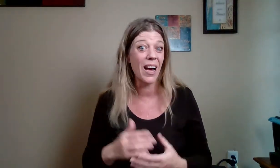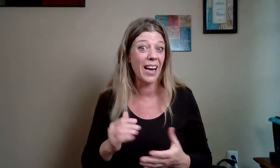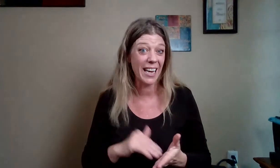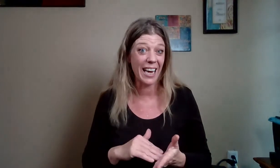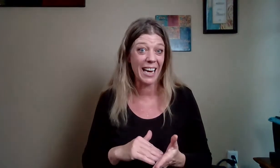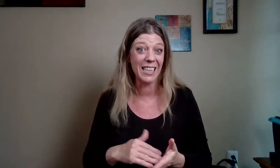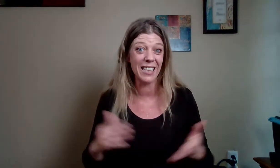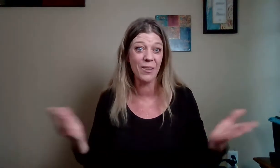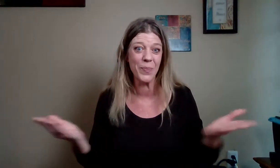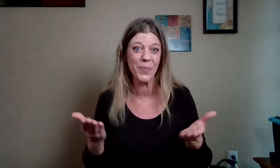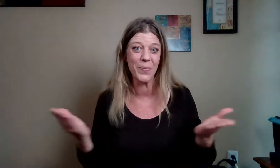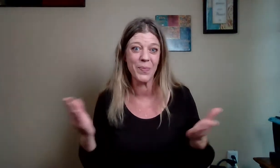Again.